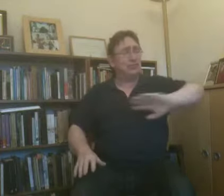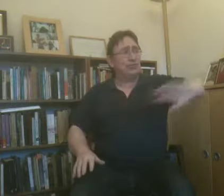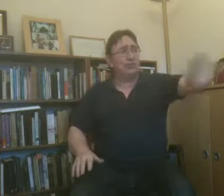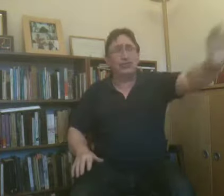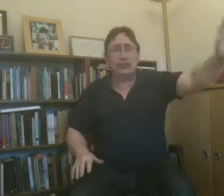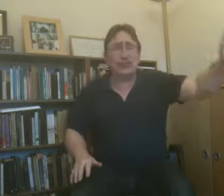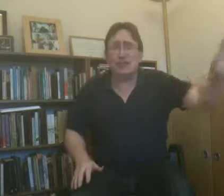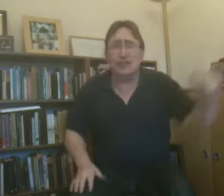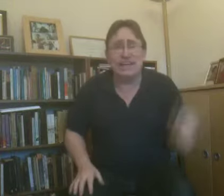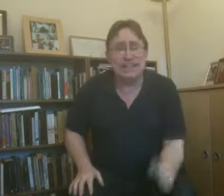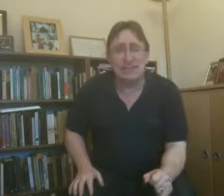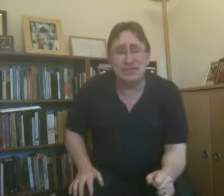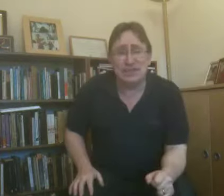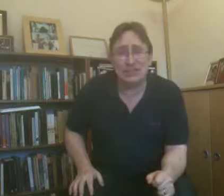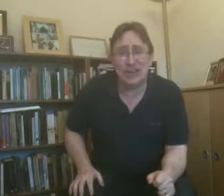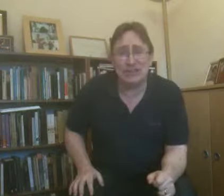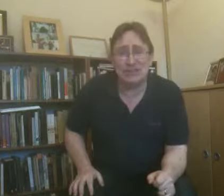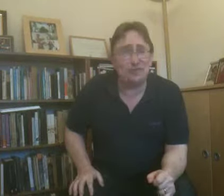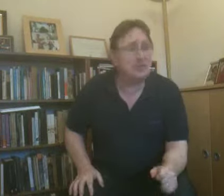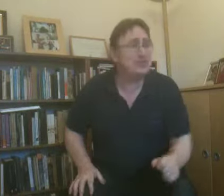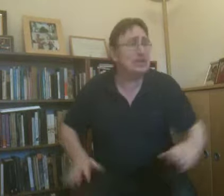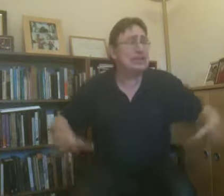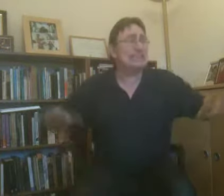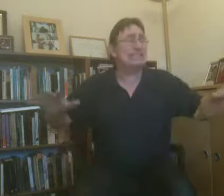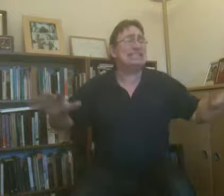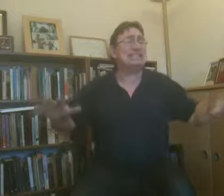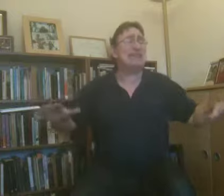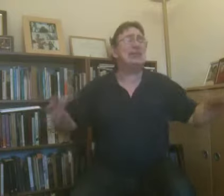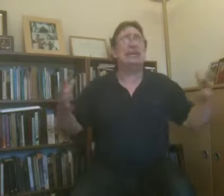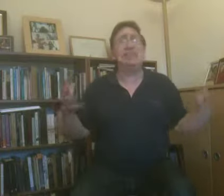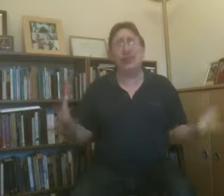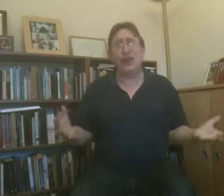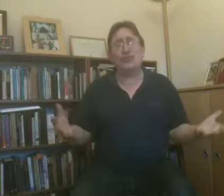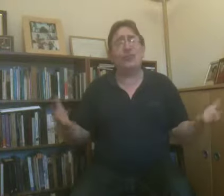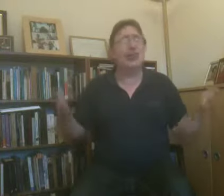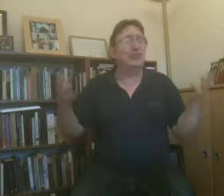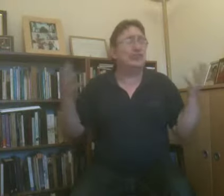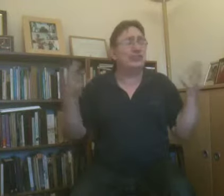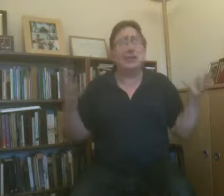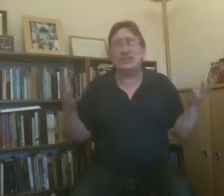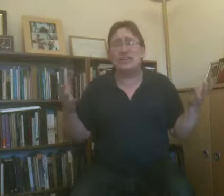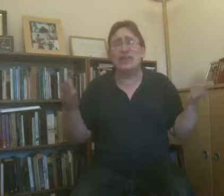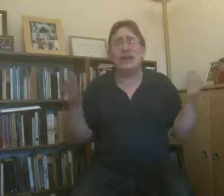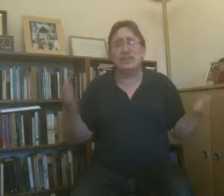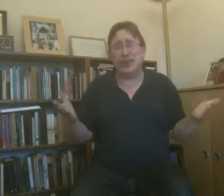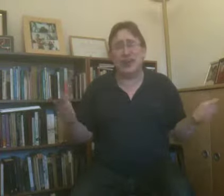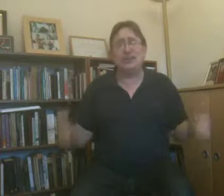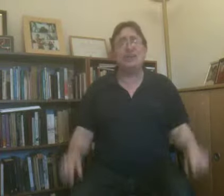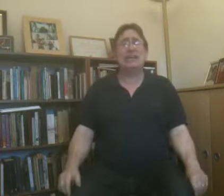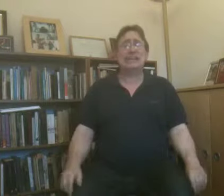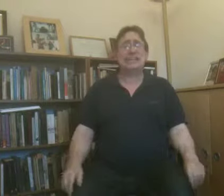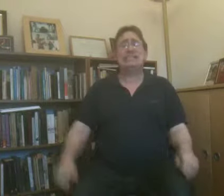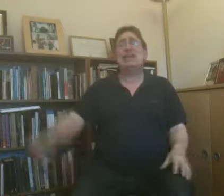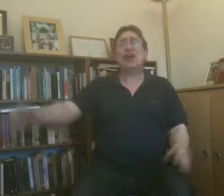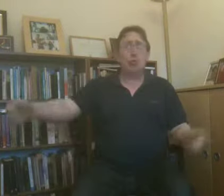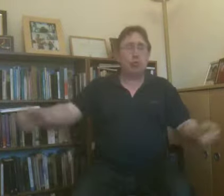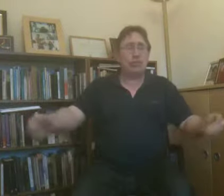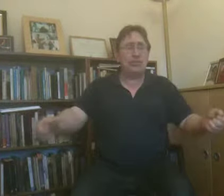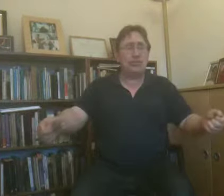have scuttled off into the village to get some food. He sits down, he's hot and sweaty and tired. He sits down, a woman is at the